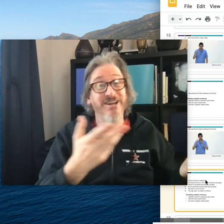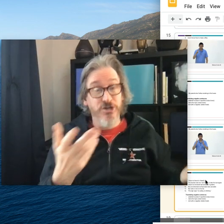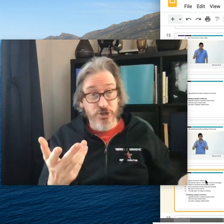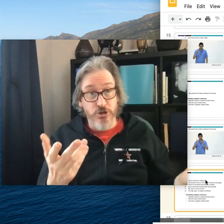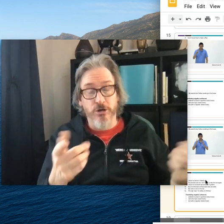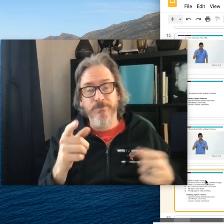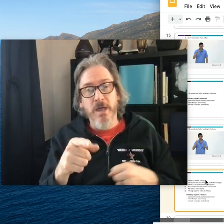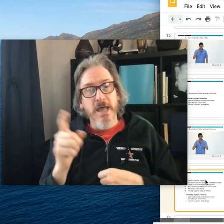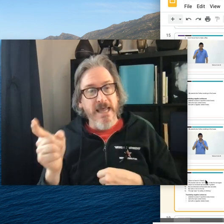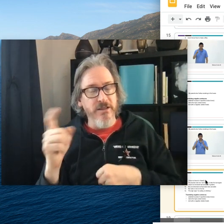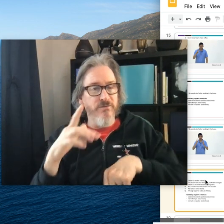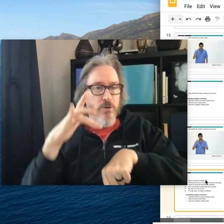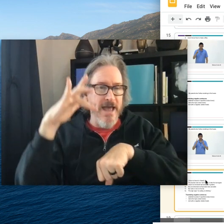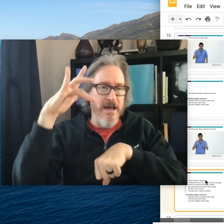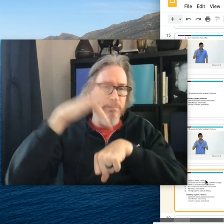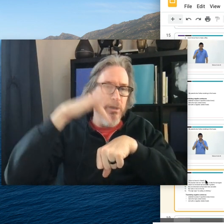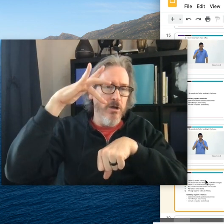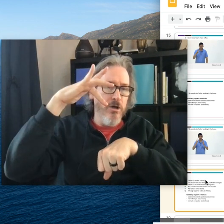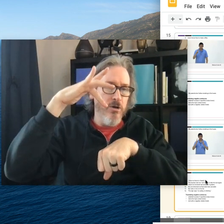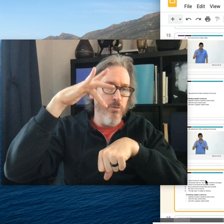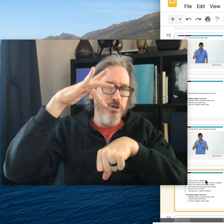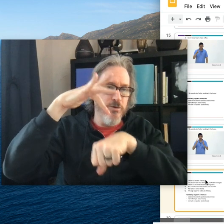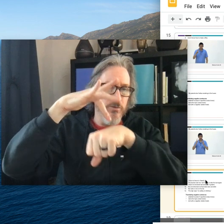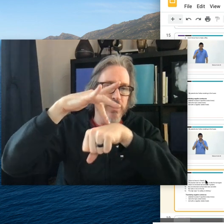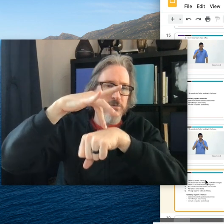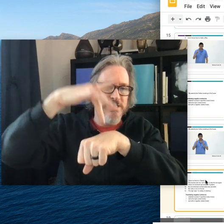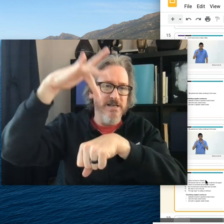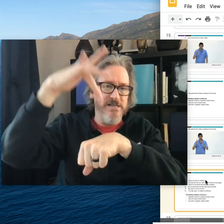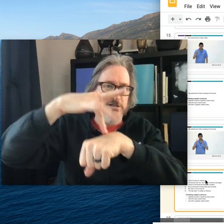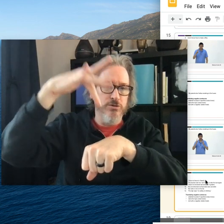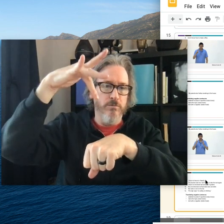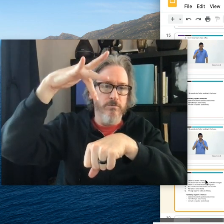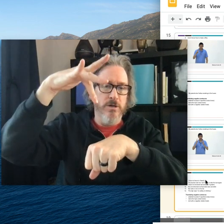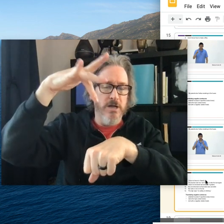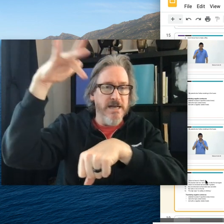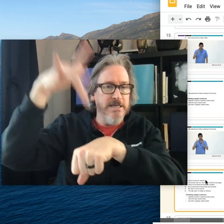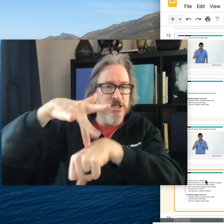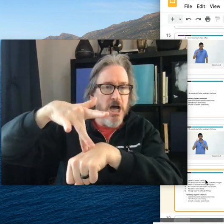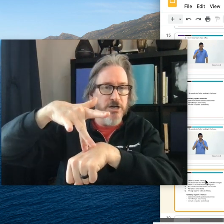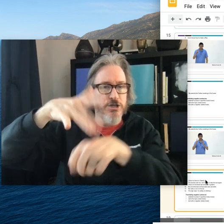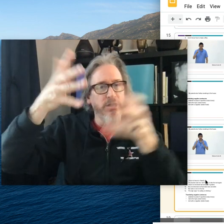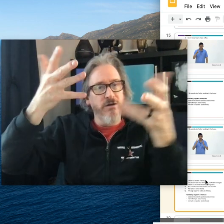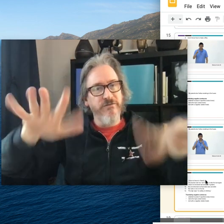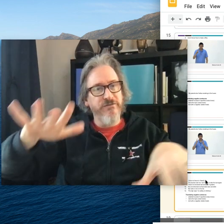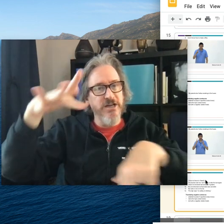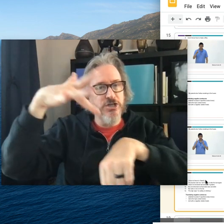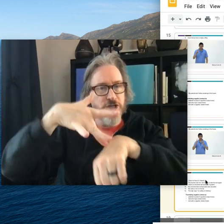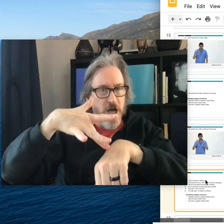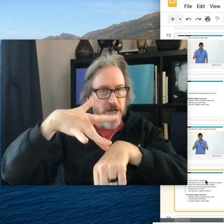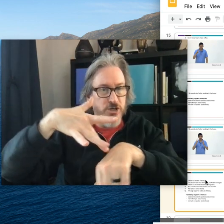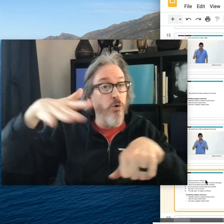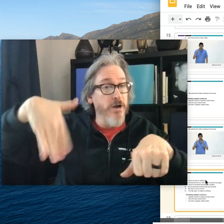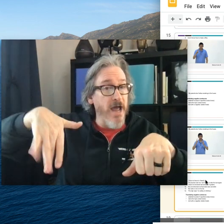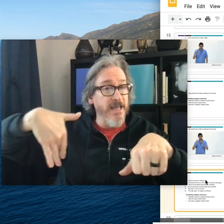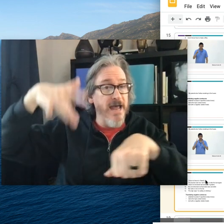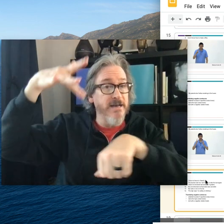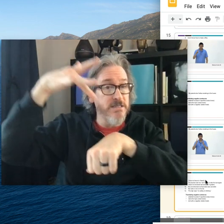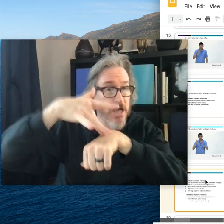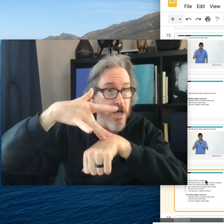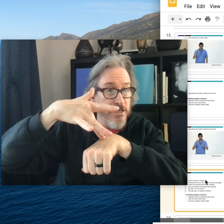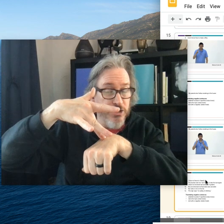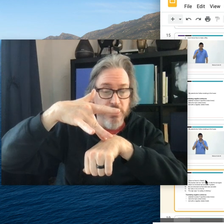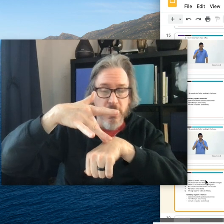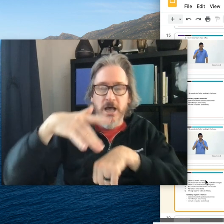Visited, sure. In the vocab, we show that we use this, touch, finish touch, or not